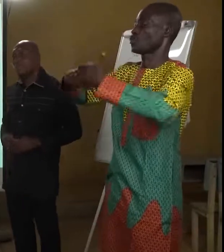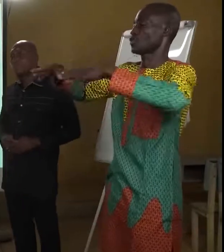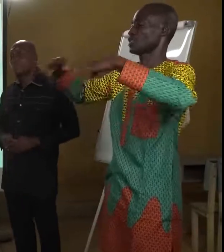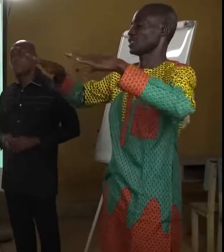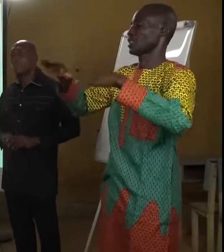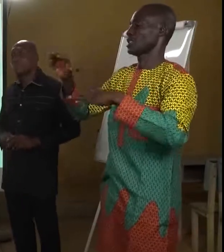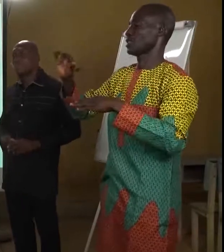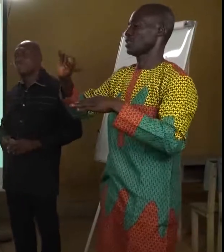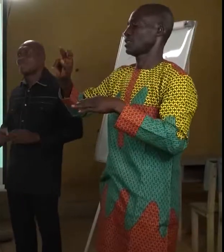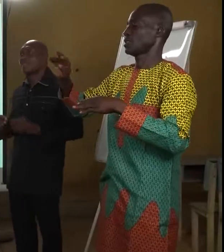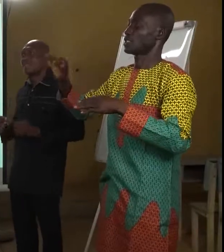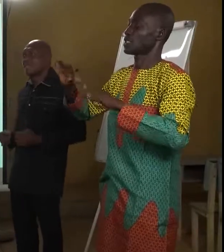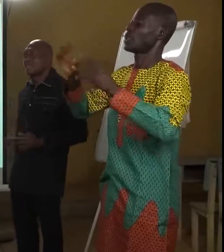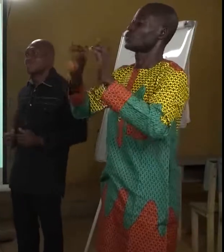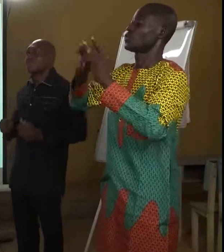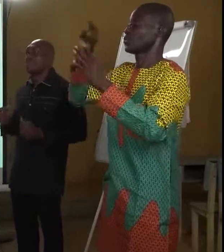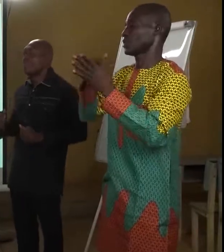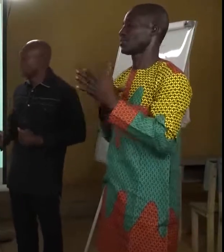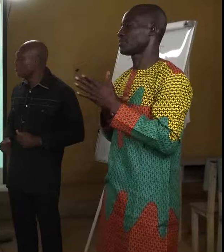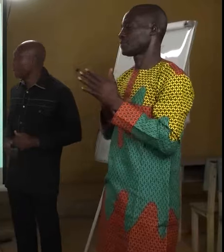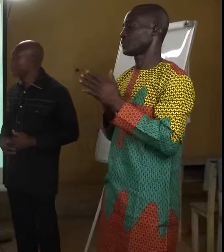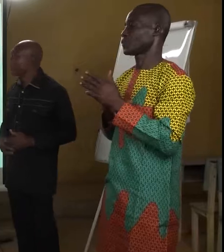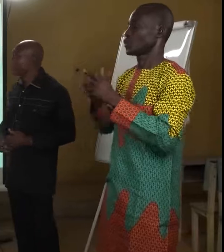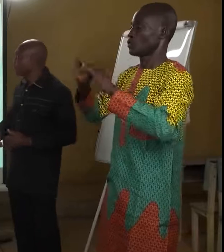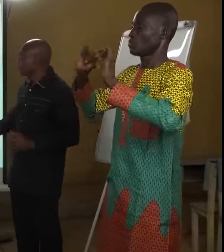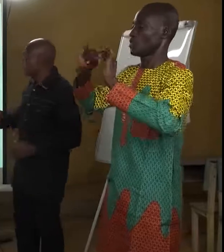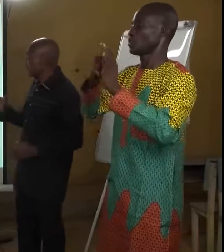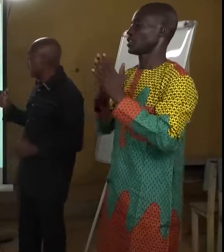How do you use wholesale index to measure